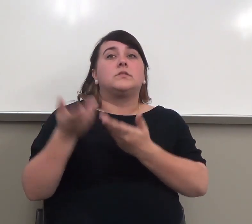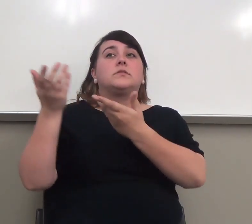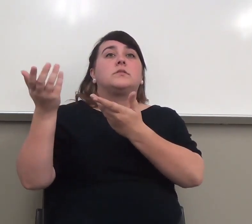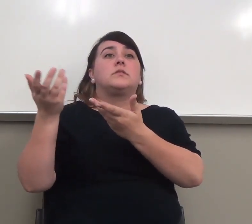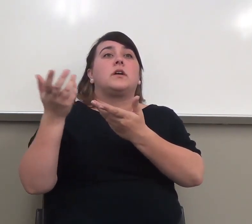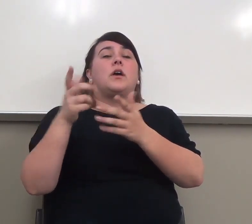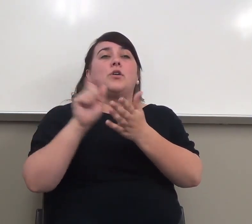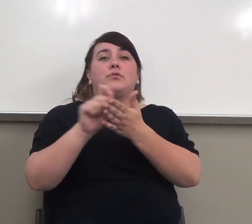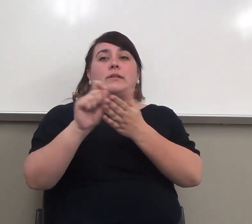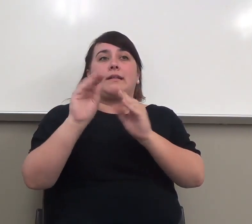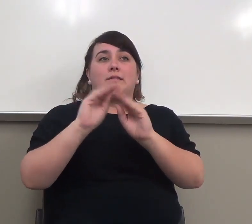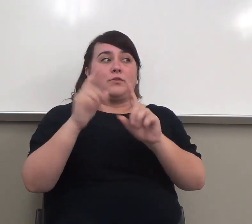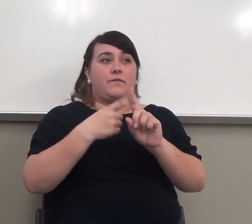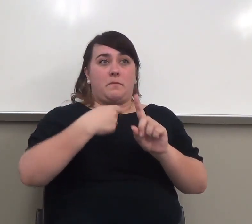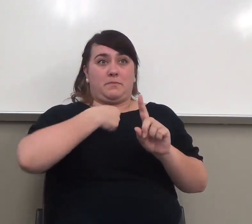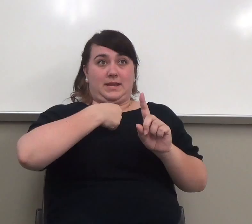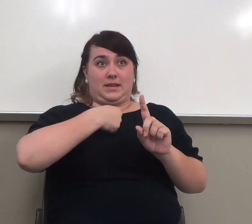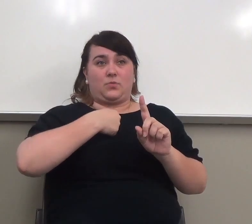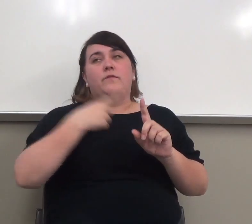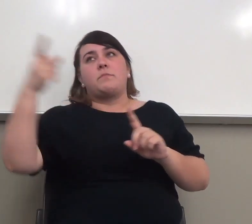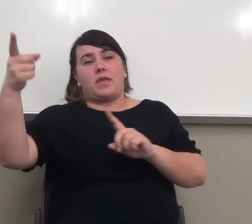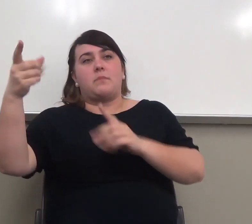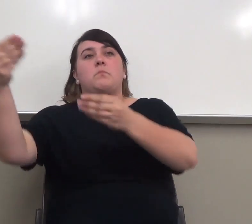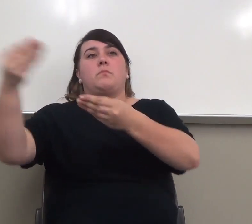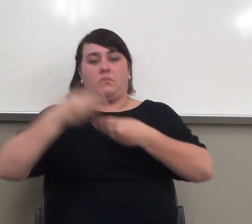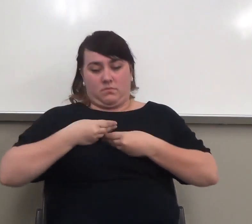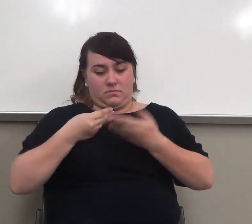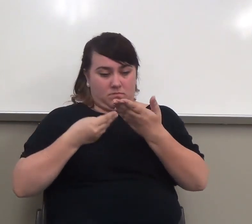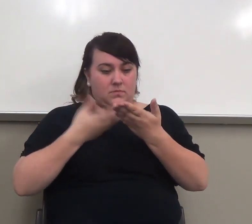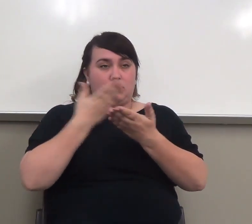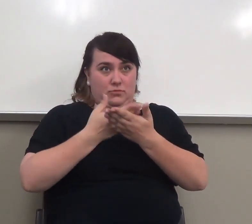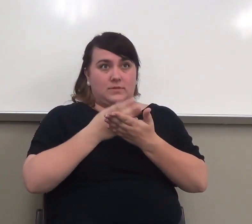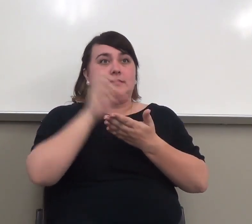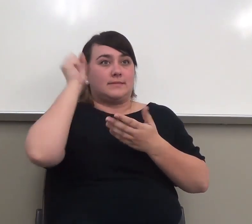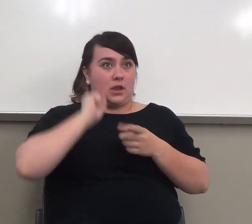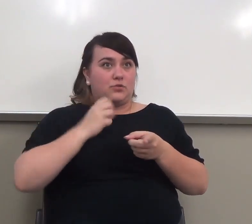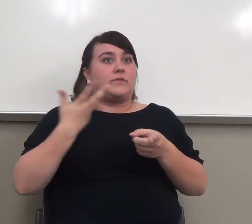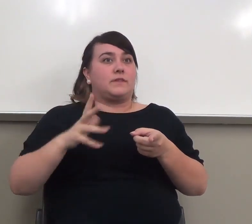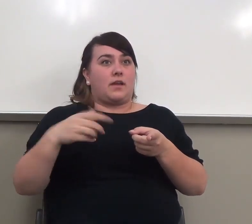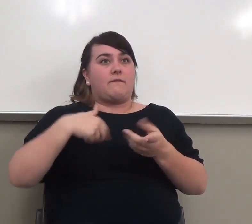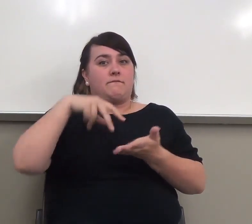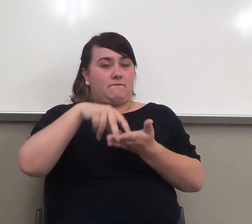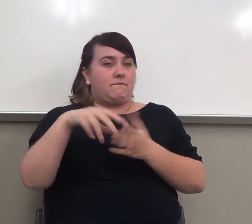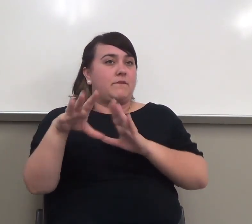electronic devices, you need to be registered with supportive services, so you need to go over there and talk to